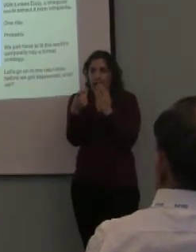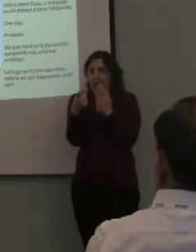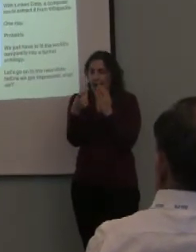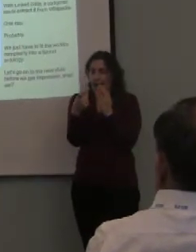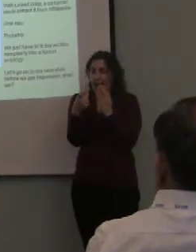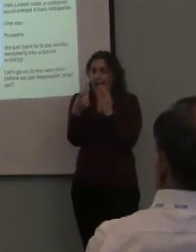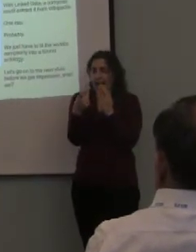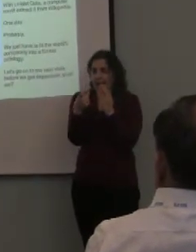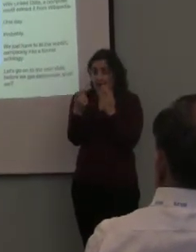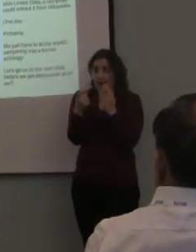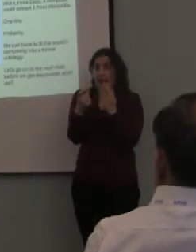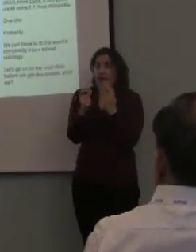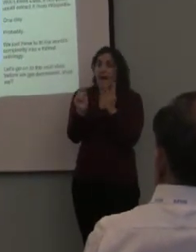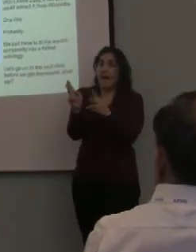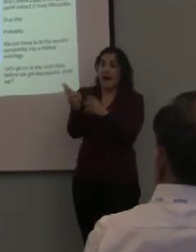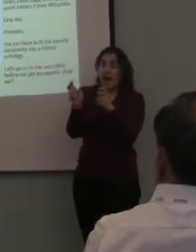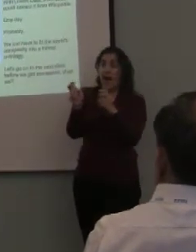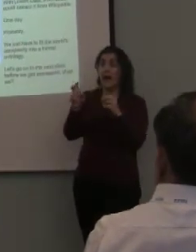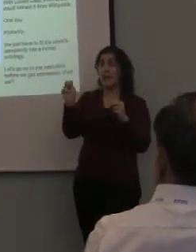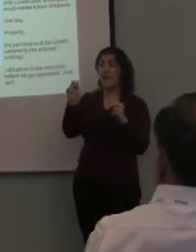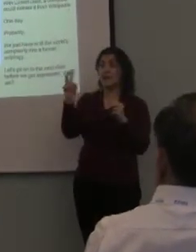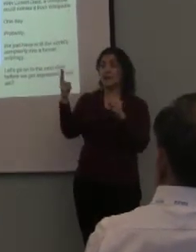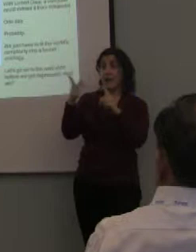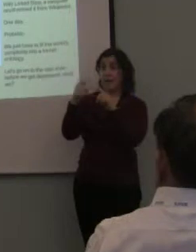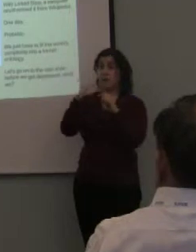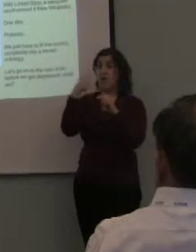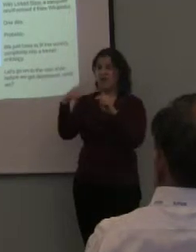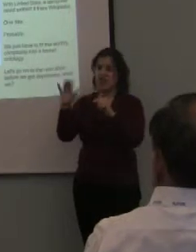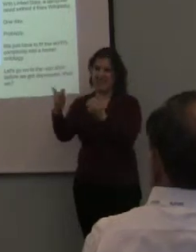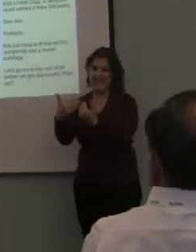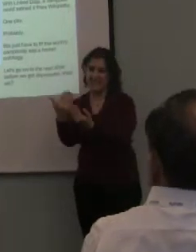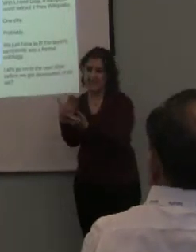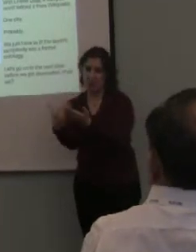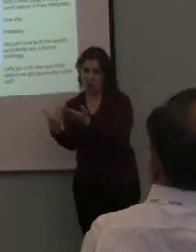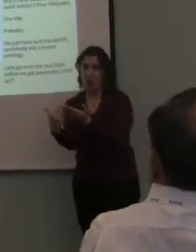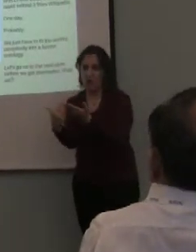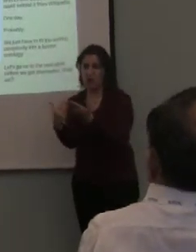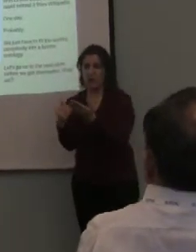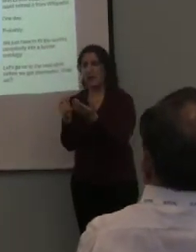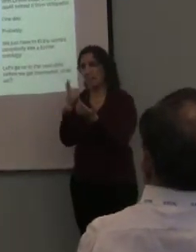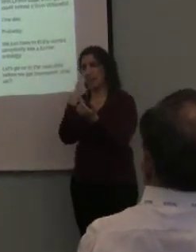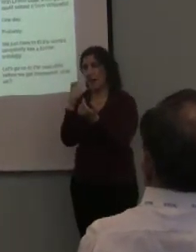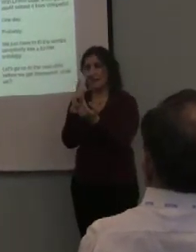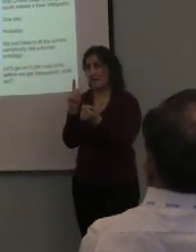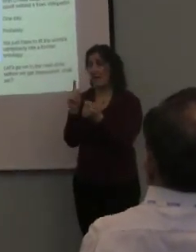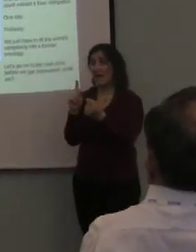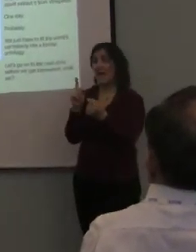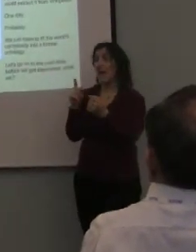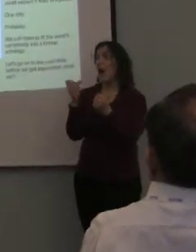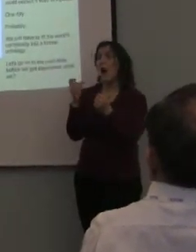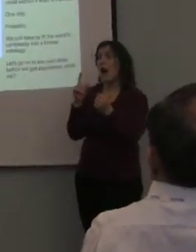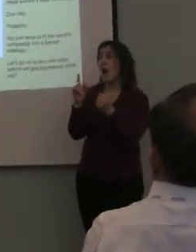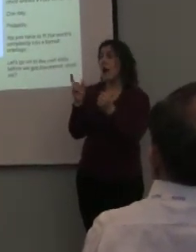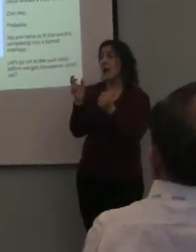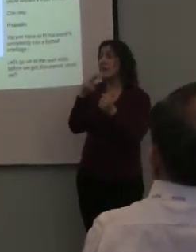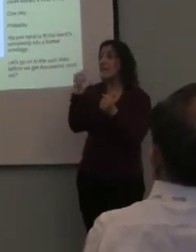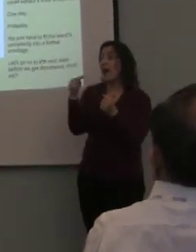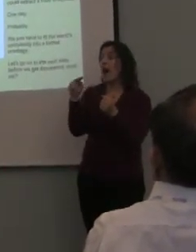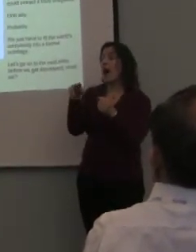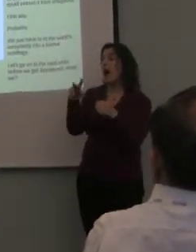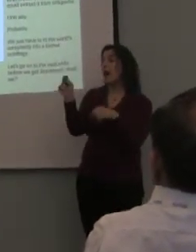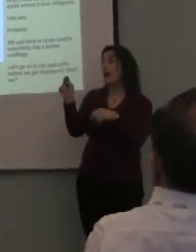extract not just the Nicholas II of Russia, that's easy. And there are only so many people named Nicholas II of